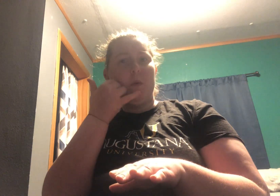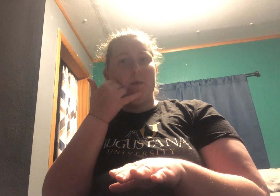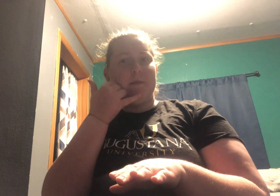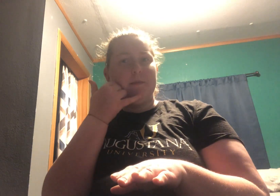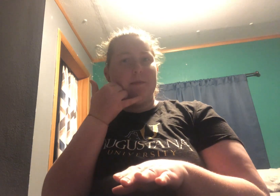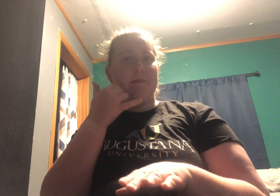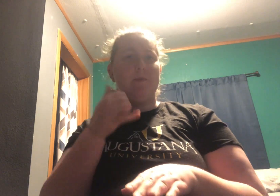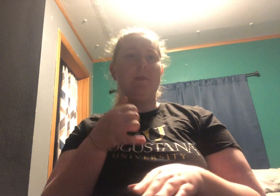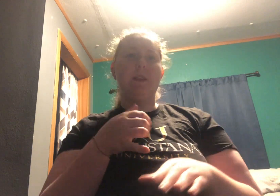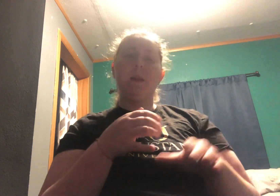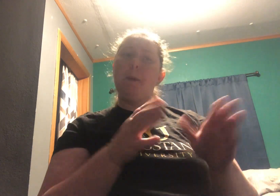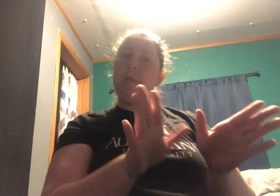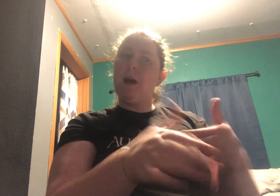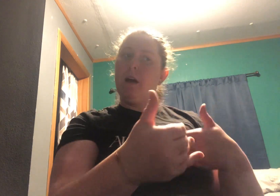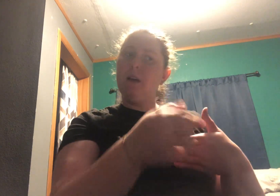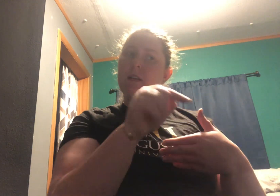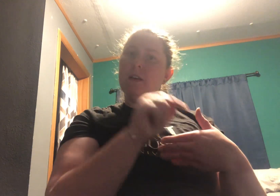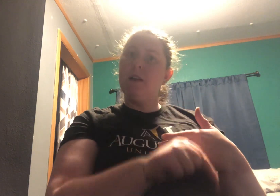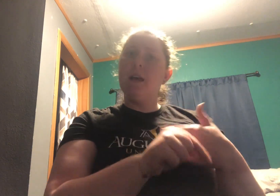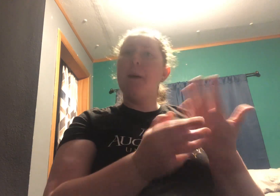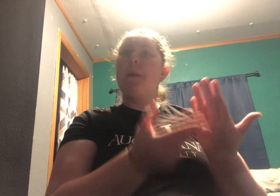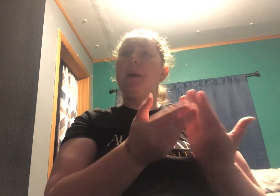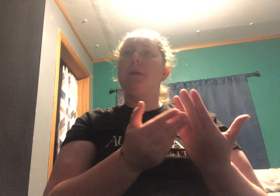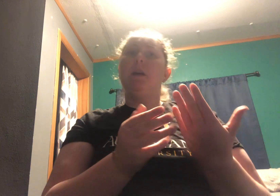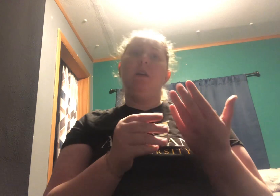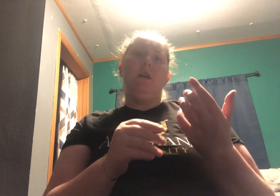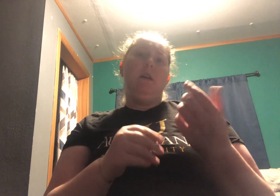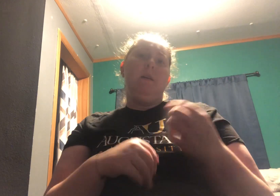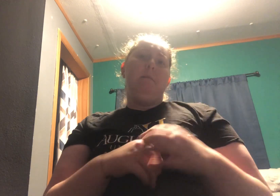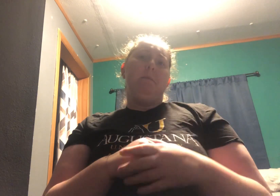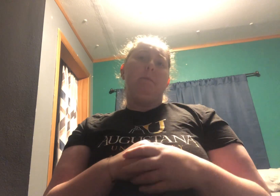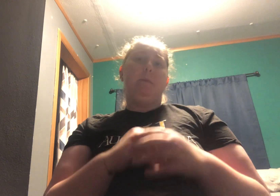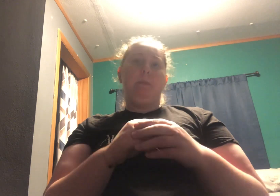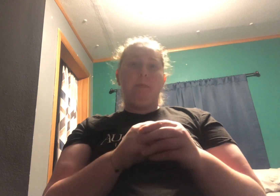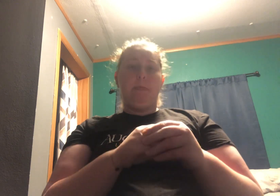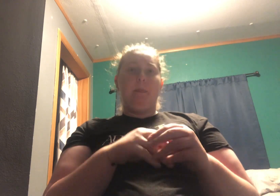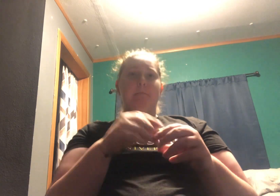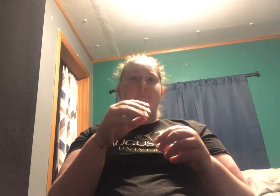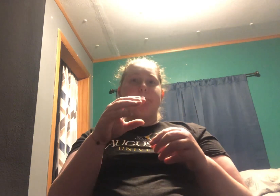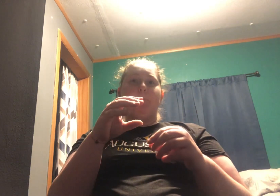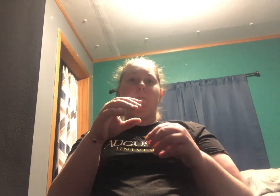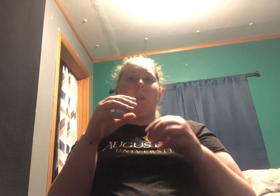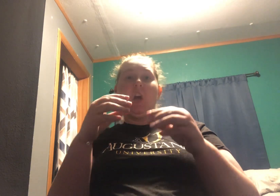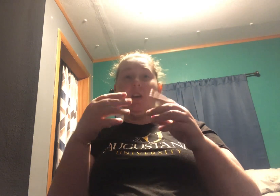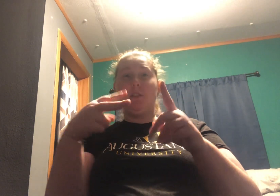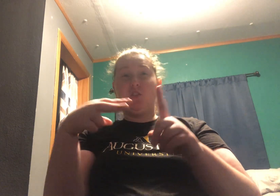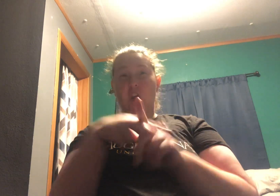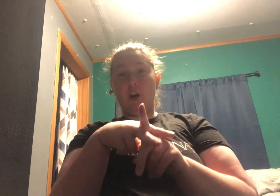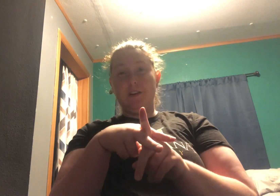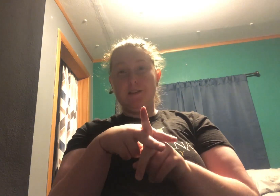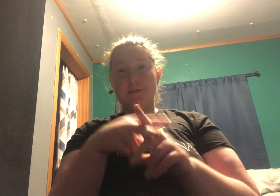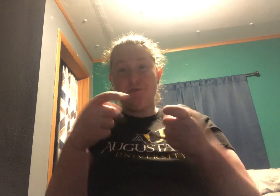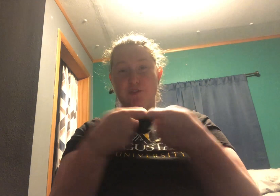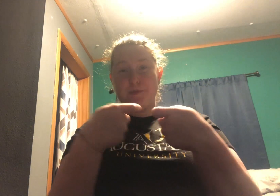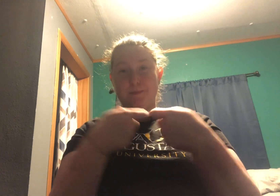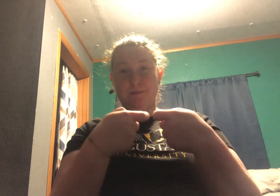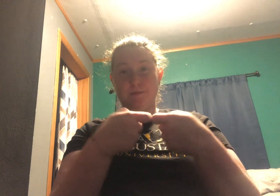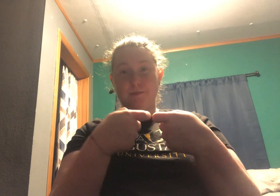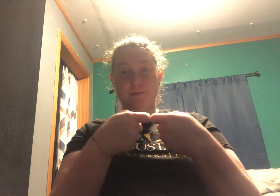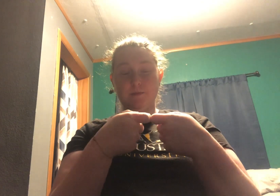in that box there's probably going to be like a charging brick and a charging cable, maybe a SIM tool. You know